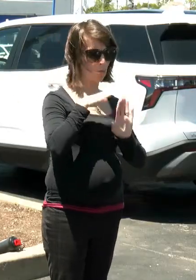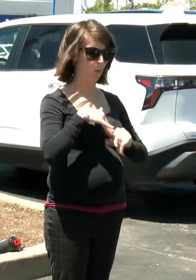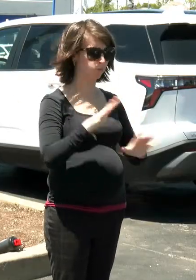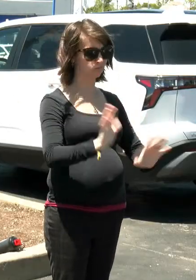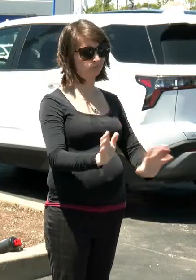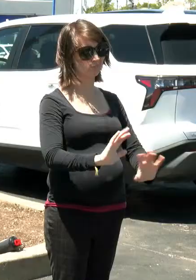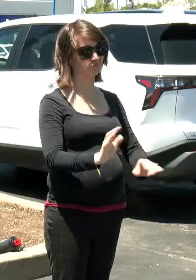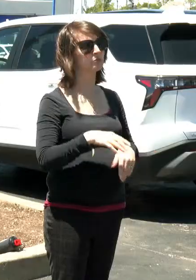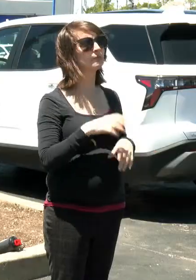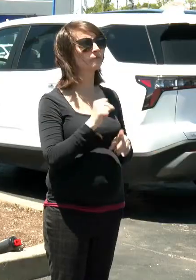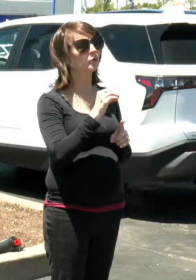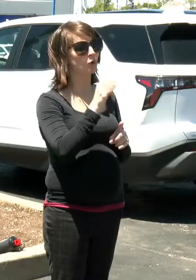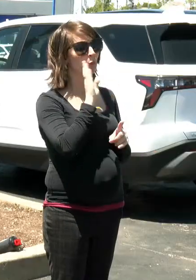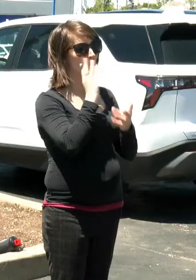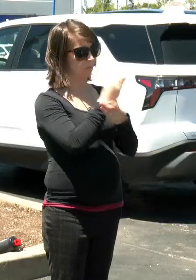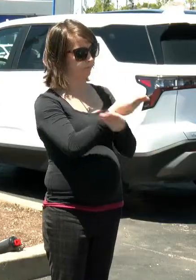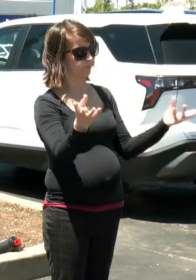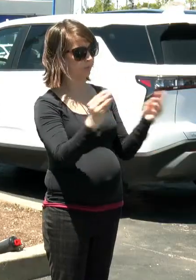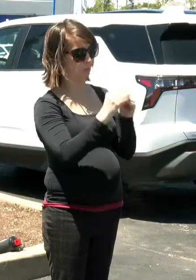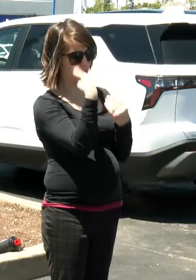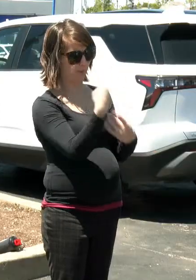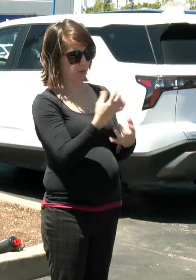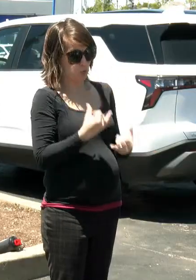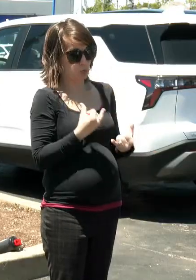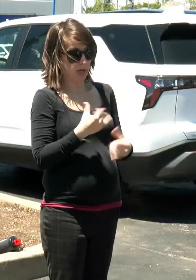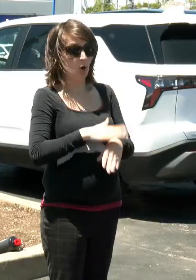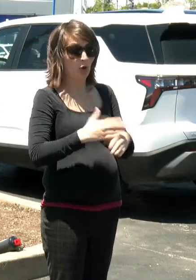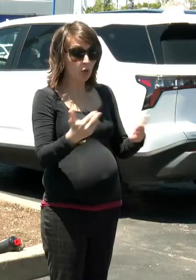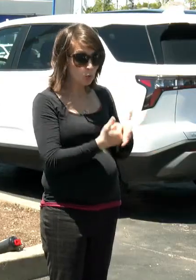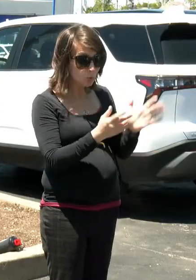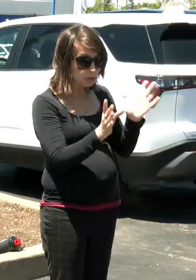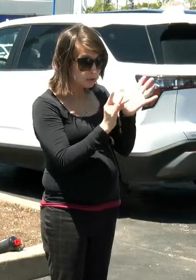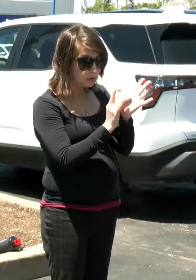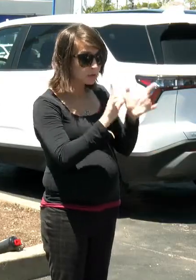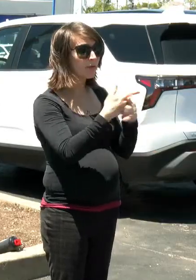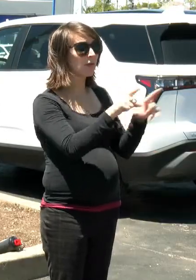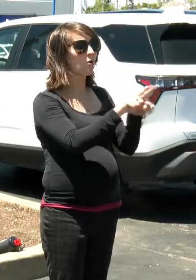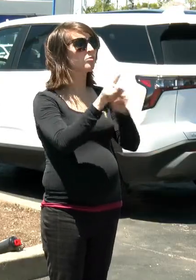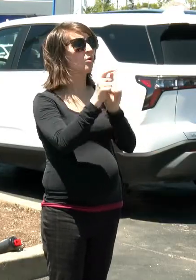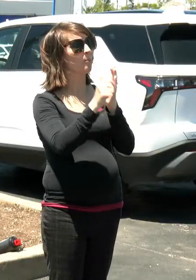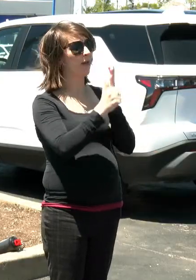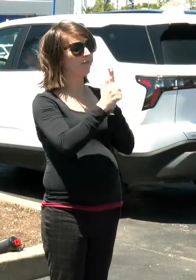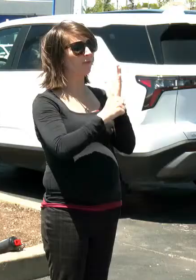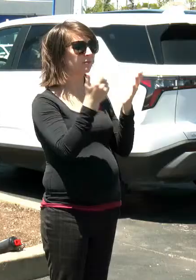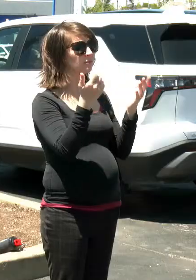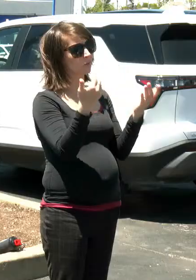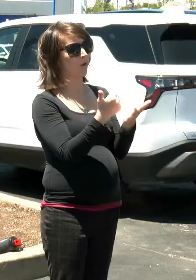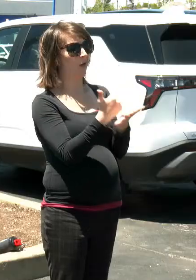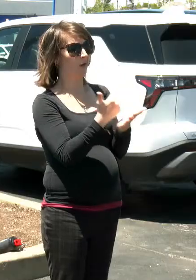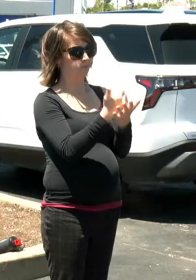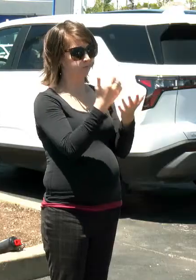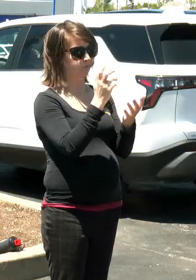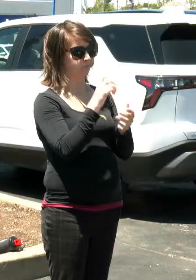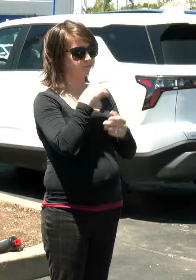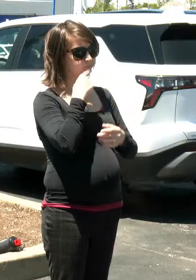information later today, not only on this new stickers, but on pamphlets to really better inform the public.